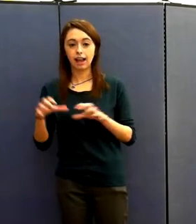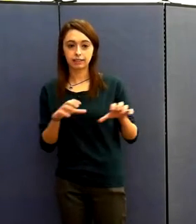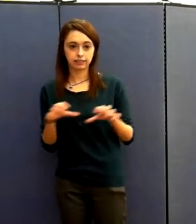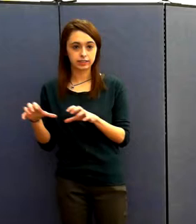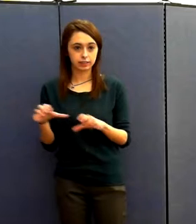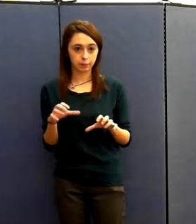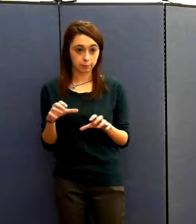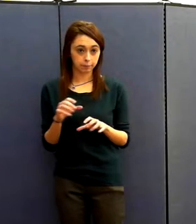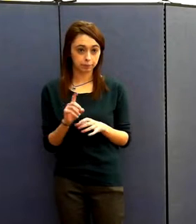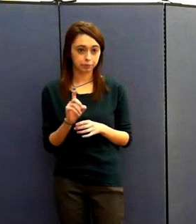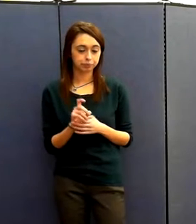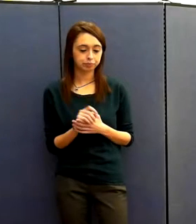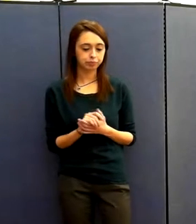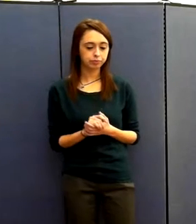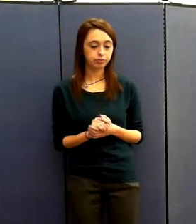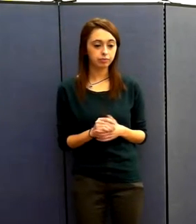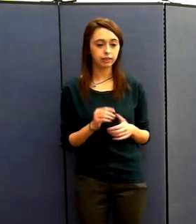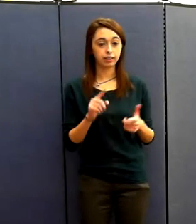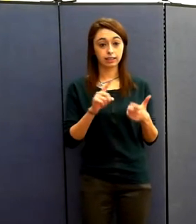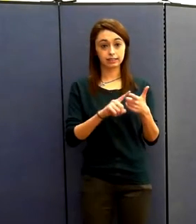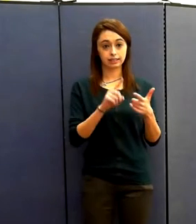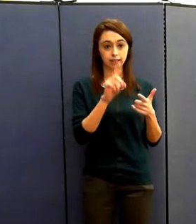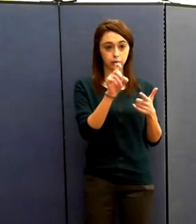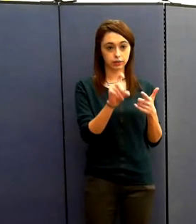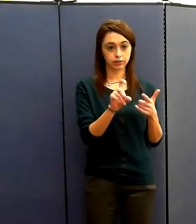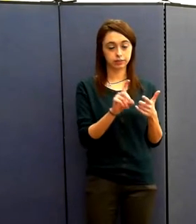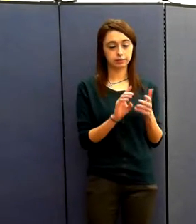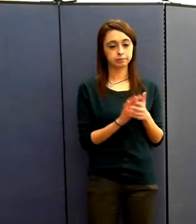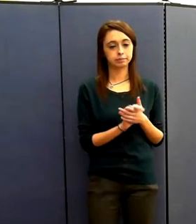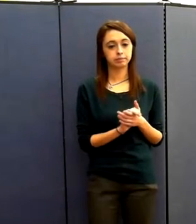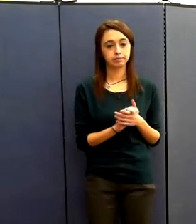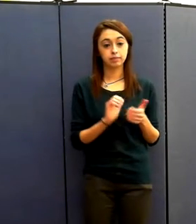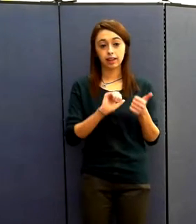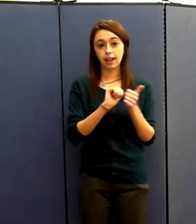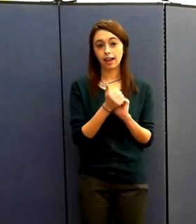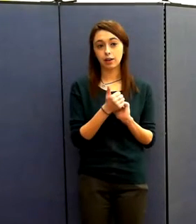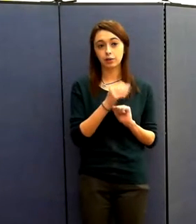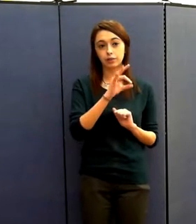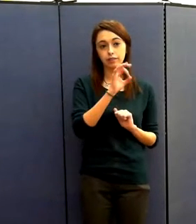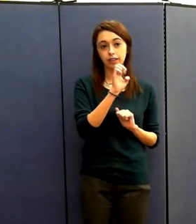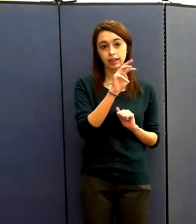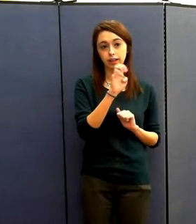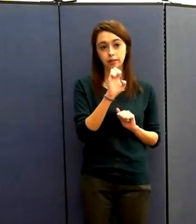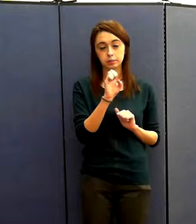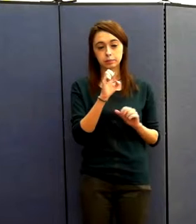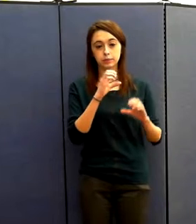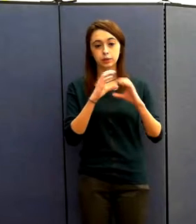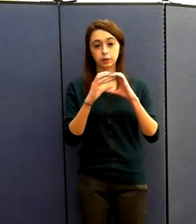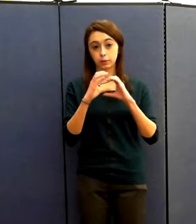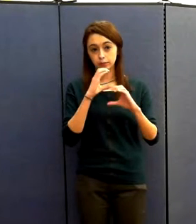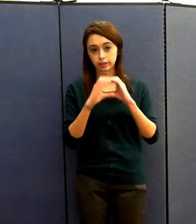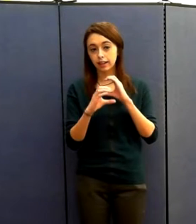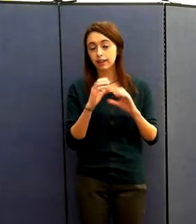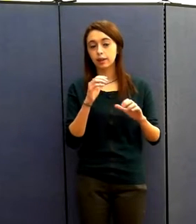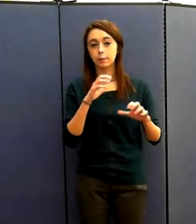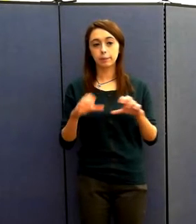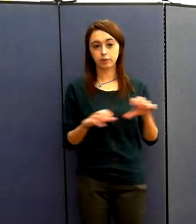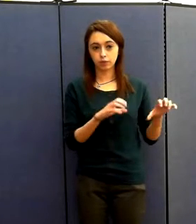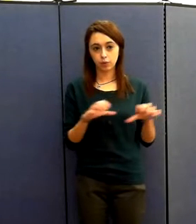My second question was, how do femmes communicate and perform their multiple